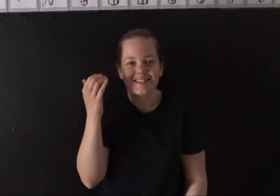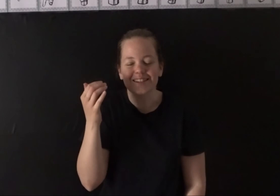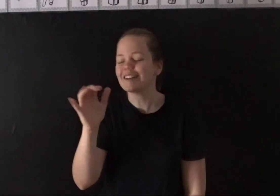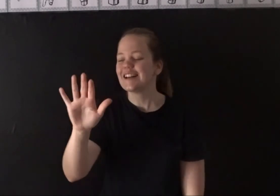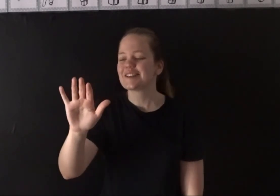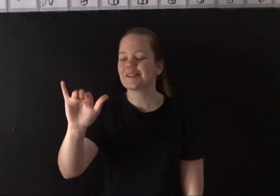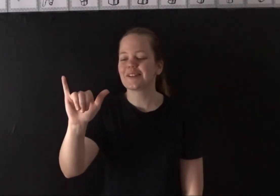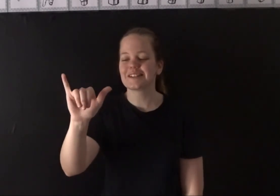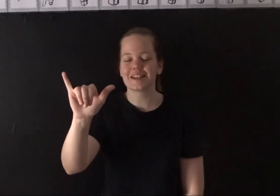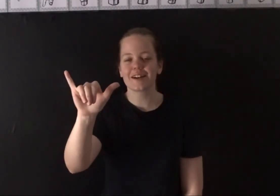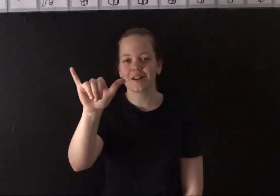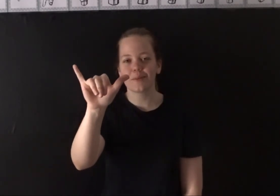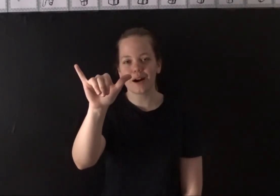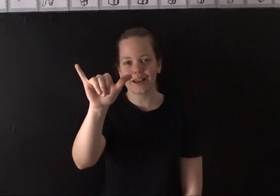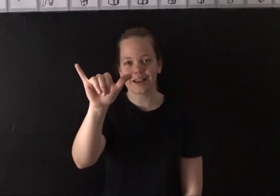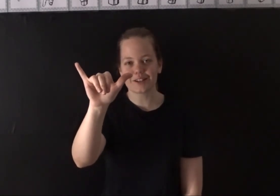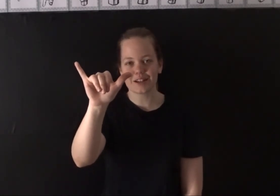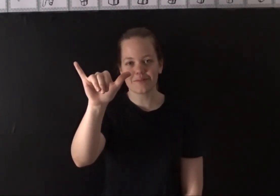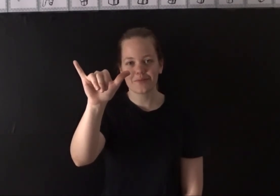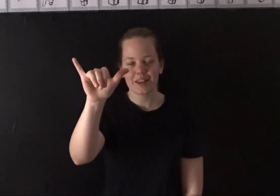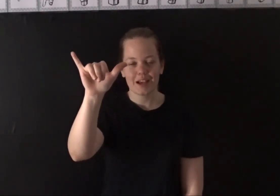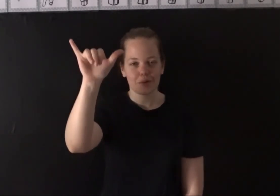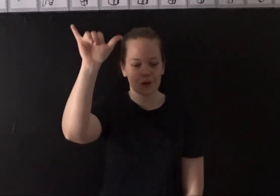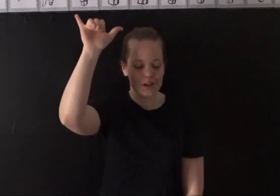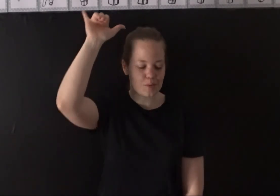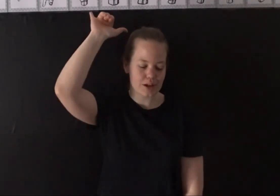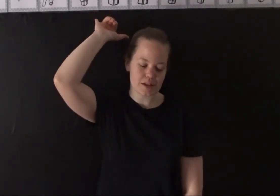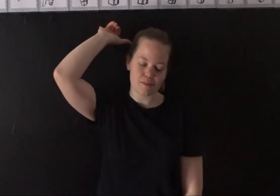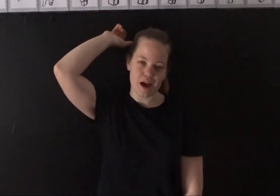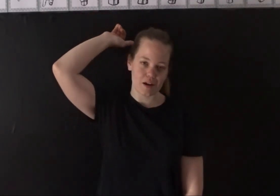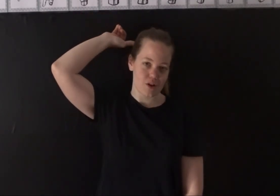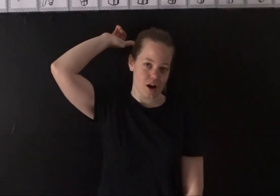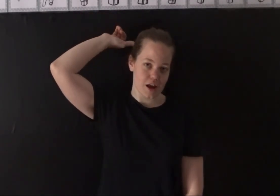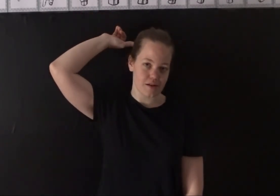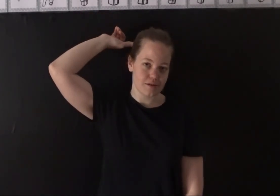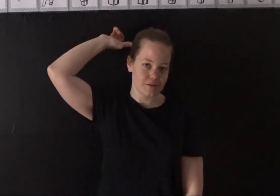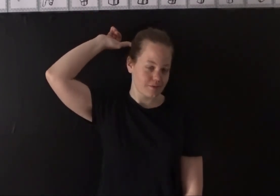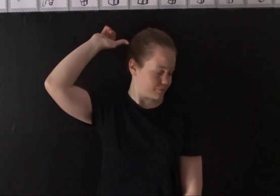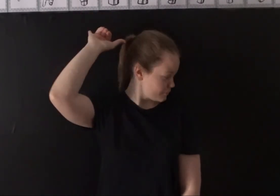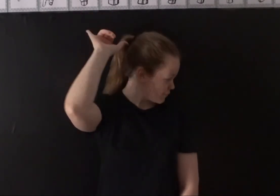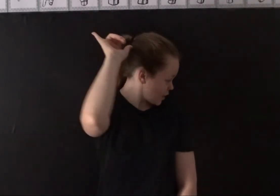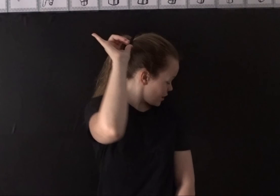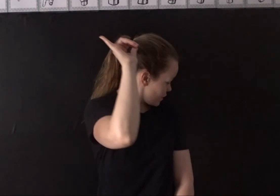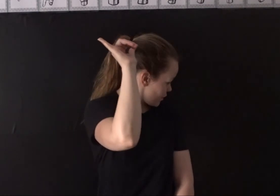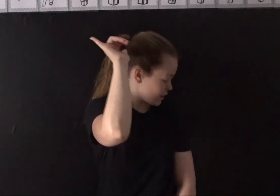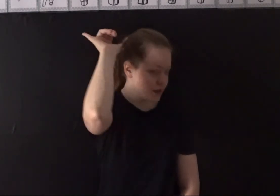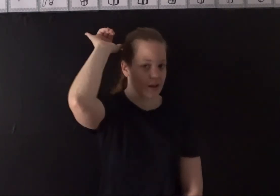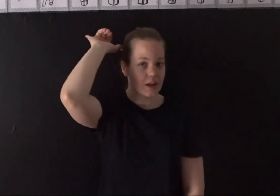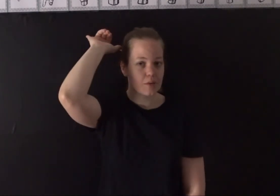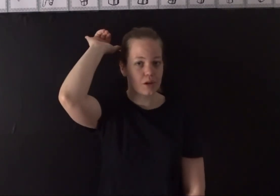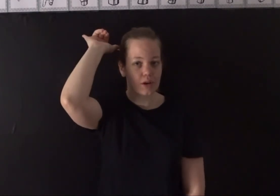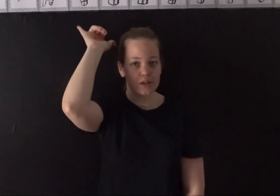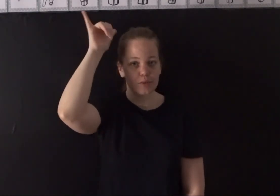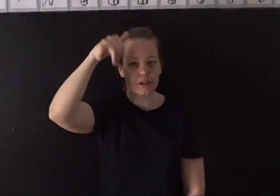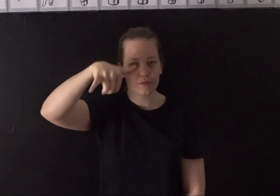do. So we are going to take our Y hand shape. We're going to bring it to the back of our head, kind of like right there, and we're going to bring it